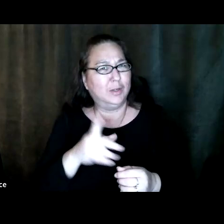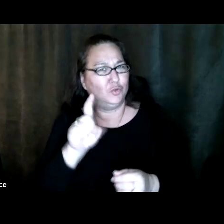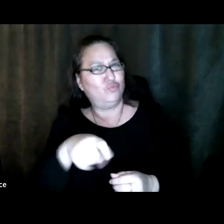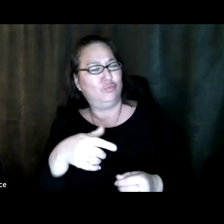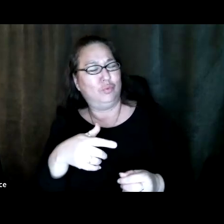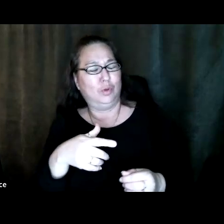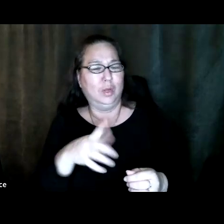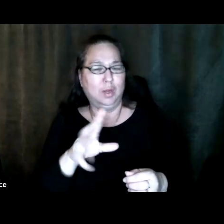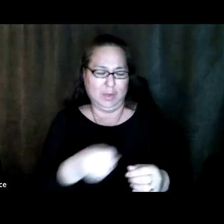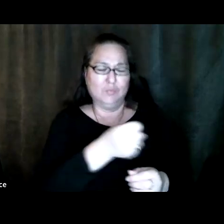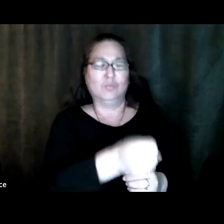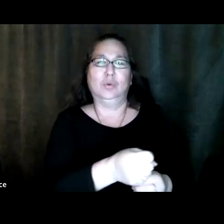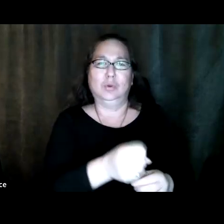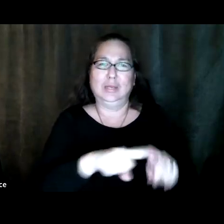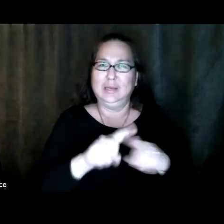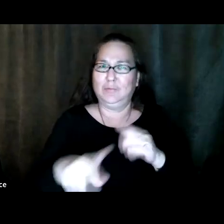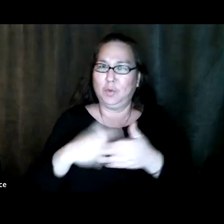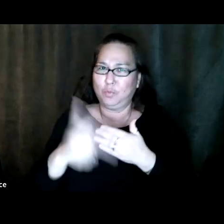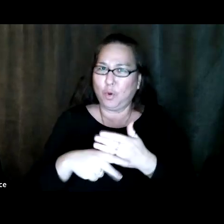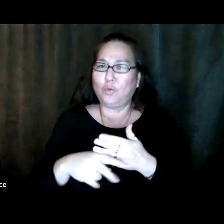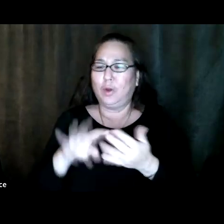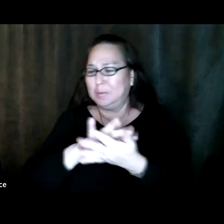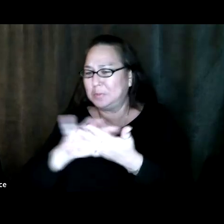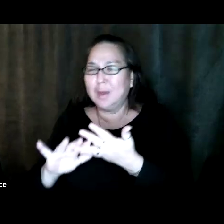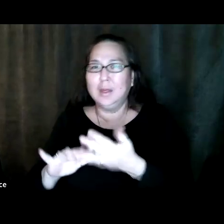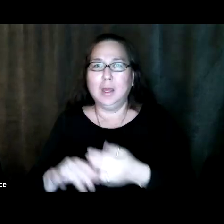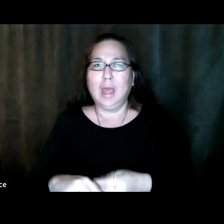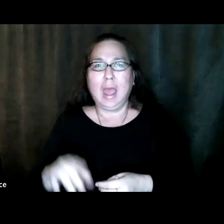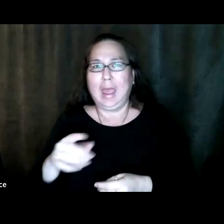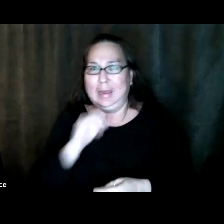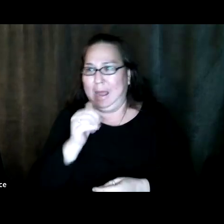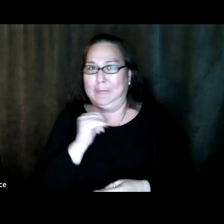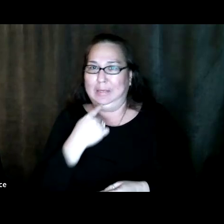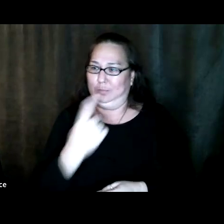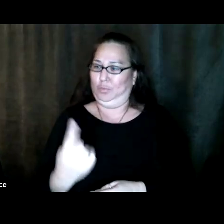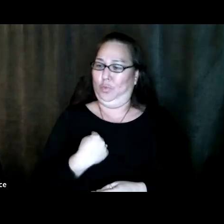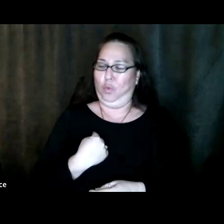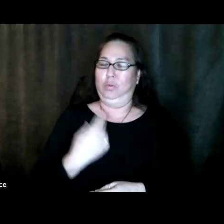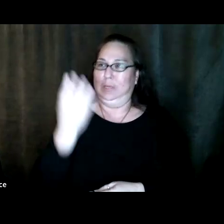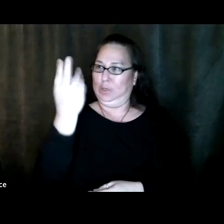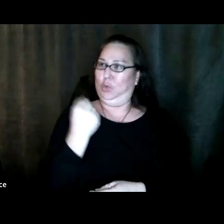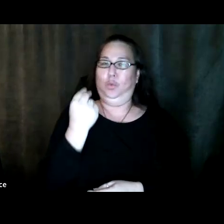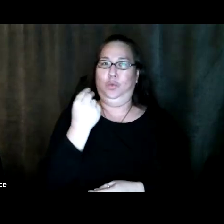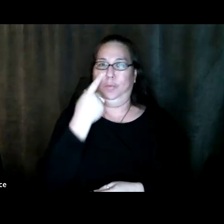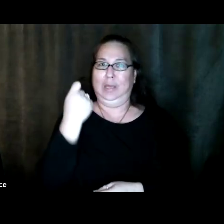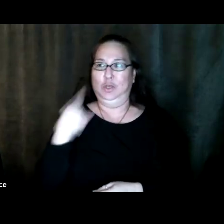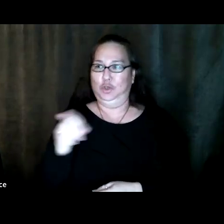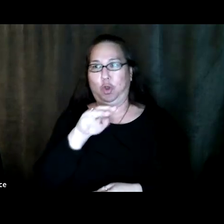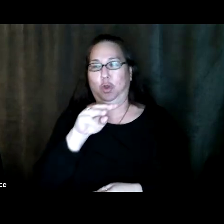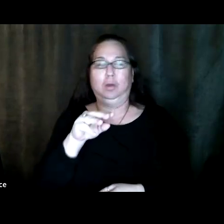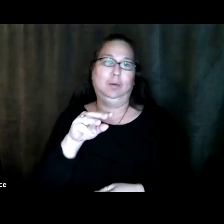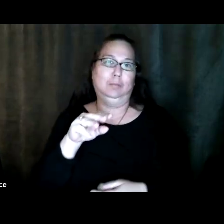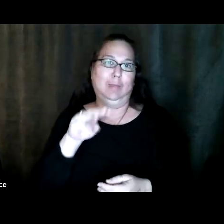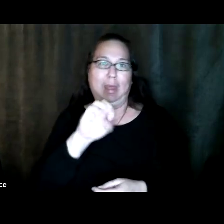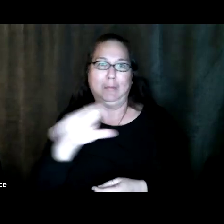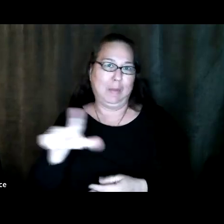college prep programs. It shouldn't be like, you can't do that because you're an ESL student and you have other requirements. That feels more of a priority because it is